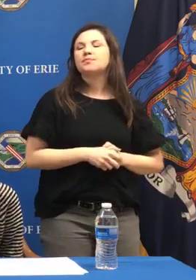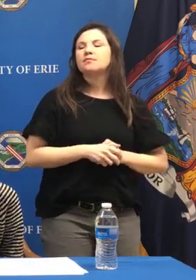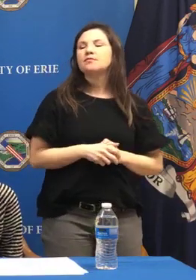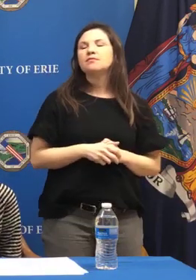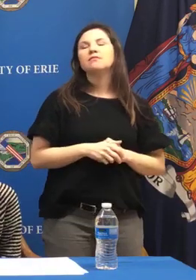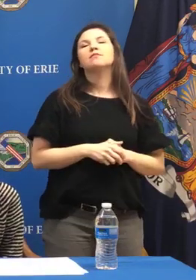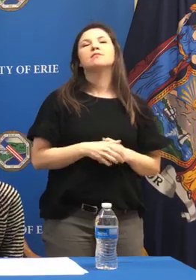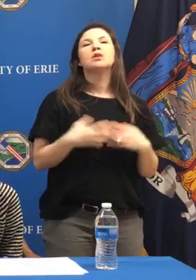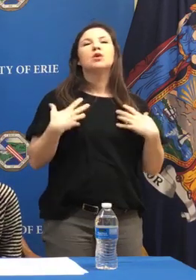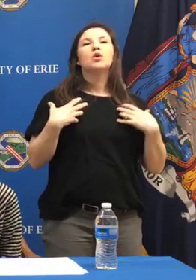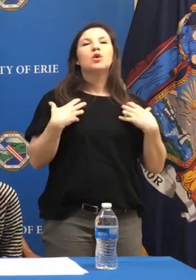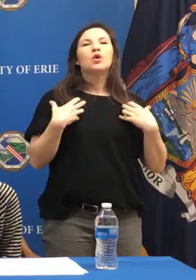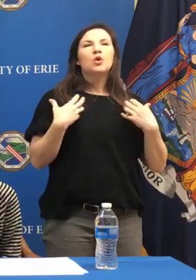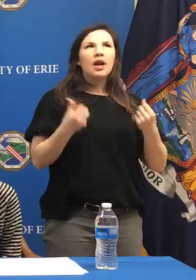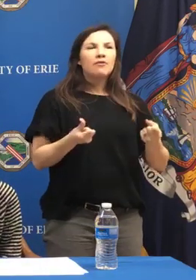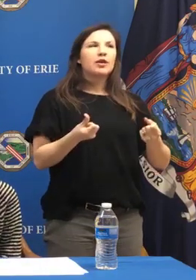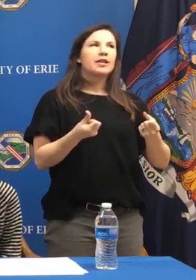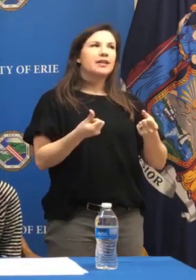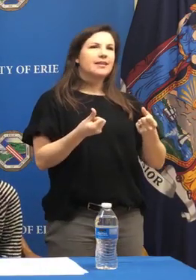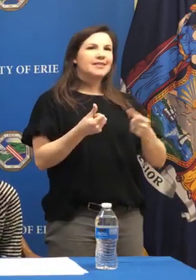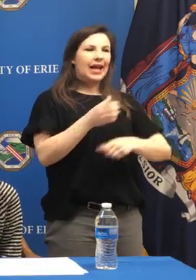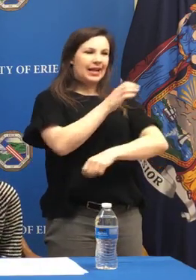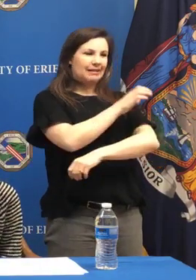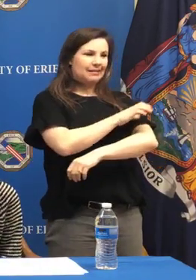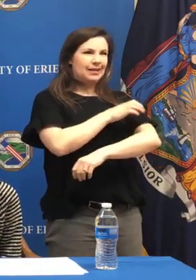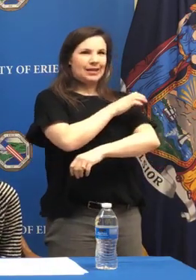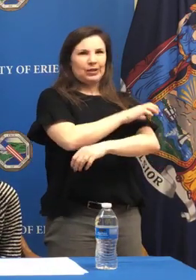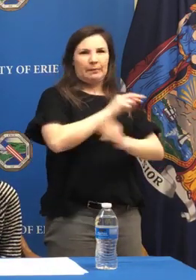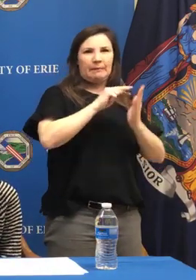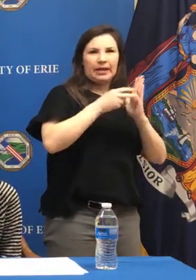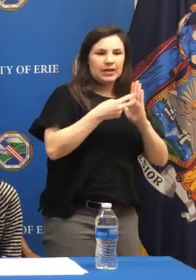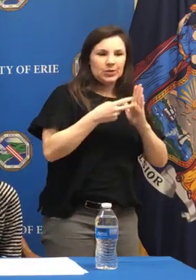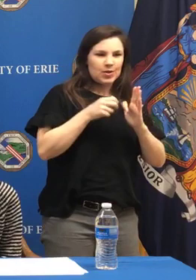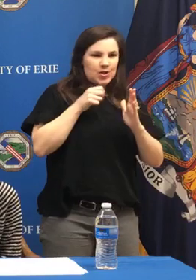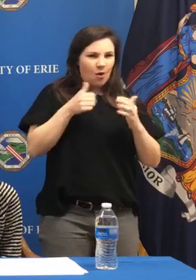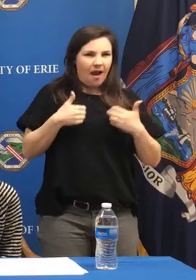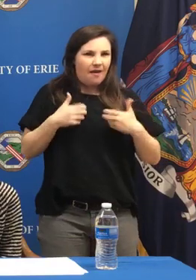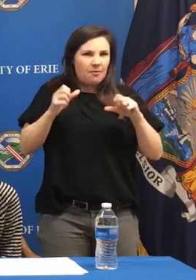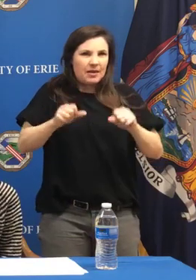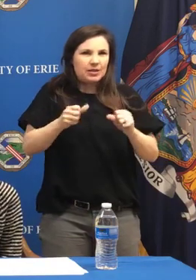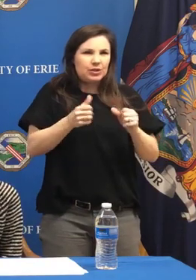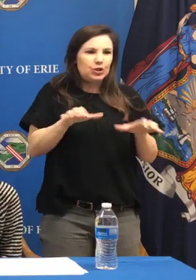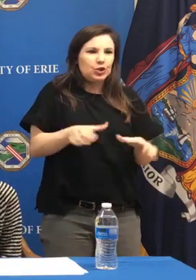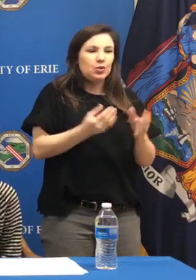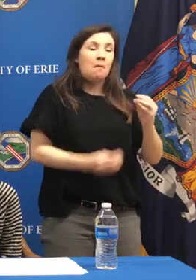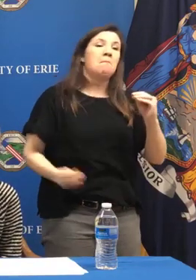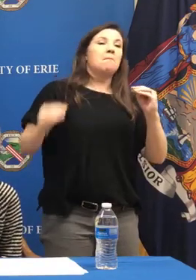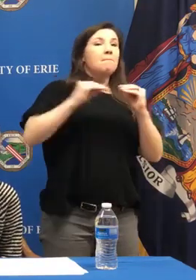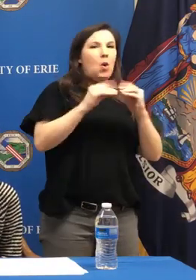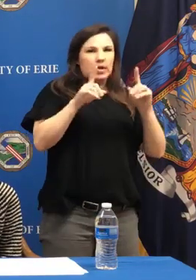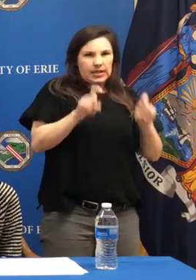really determined clinically since we don't have the capabilities to do additional testing. So when we see